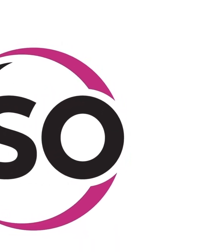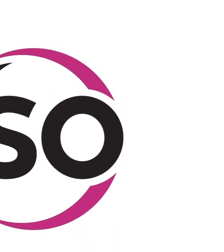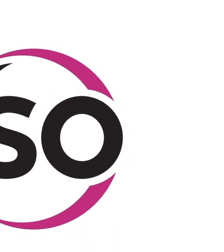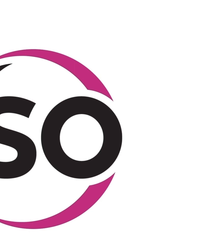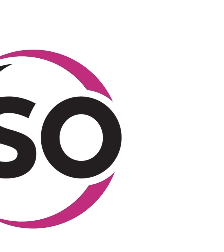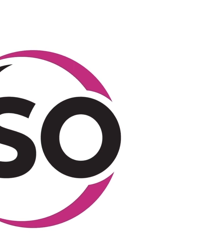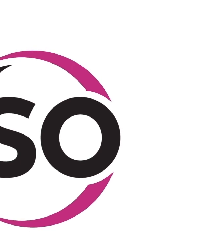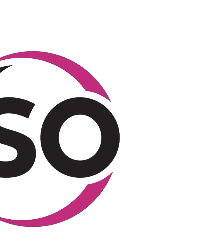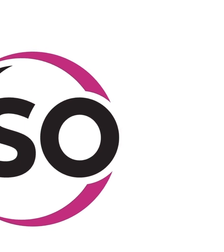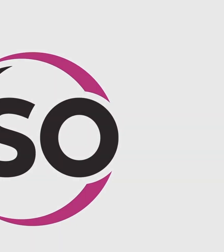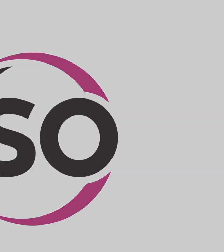VSO.